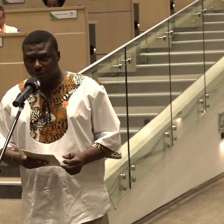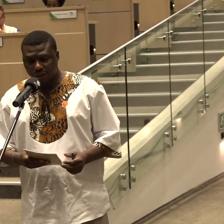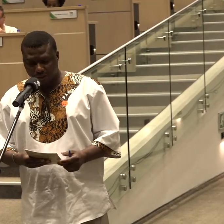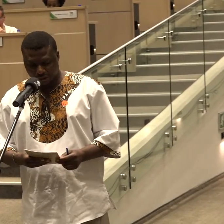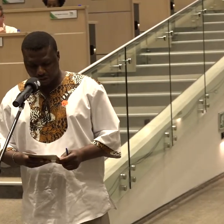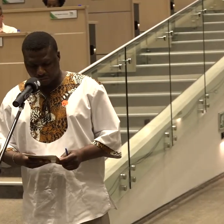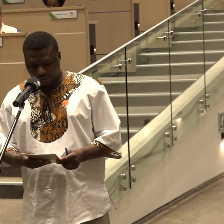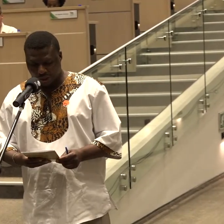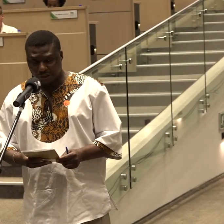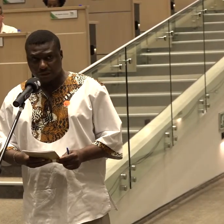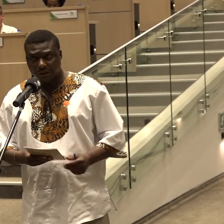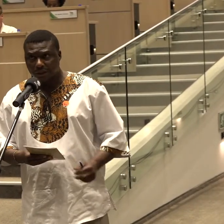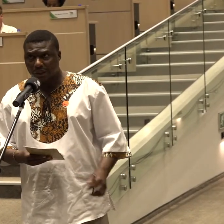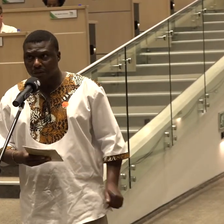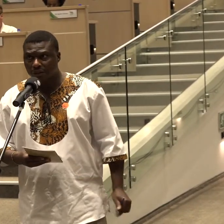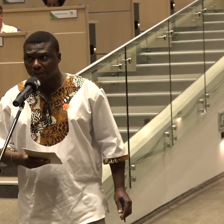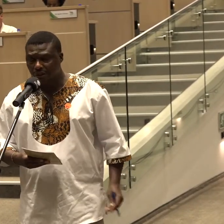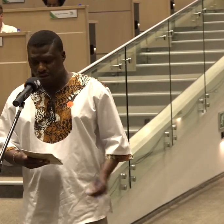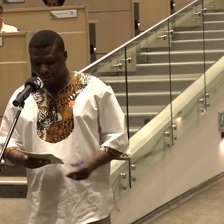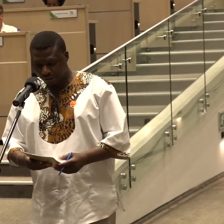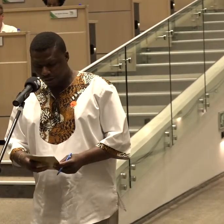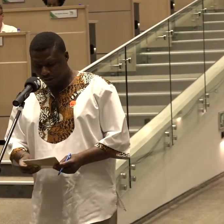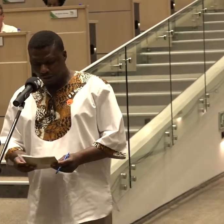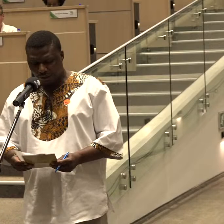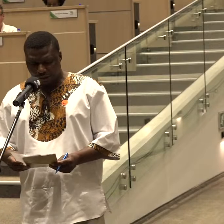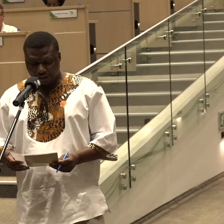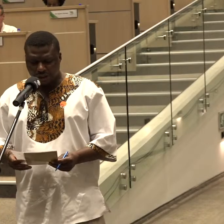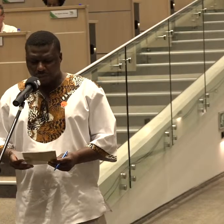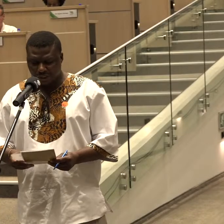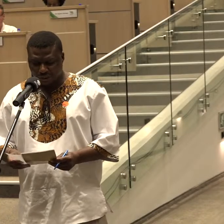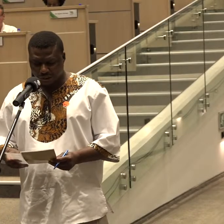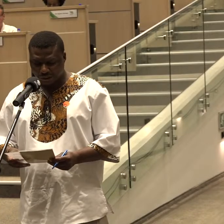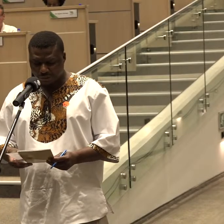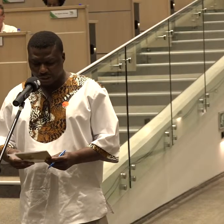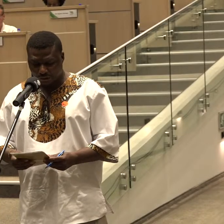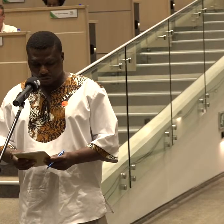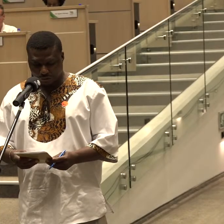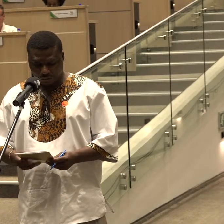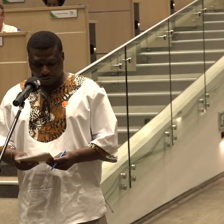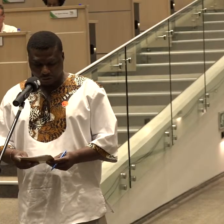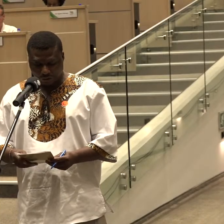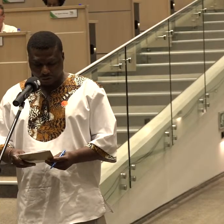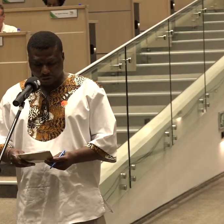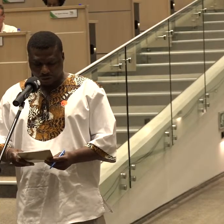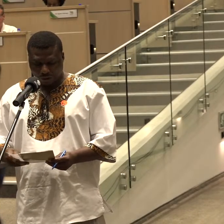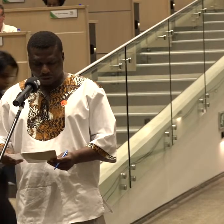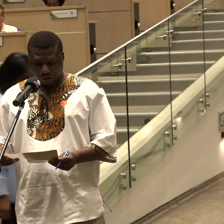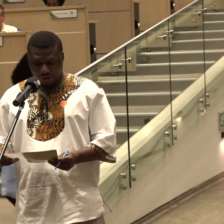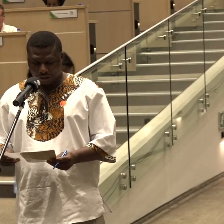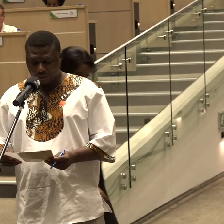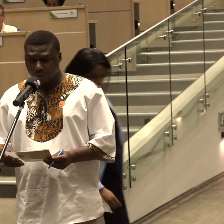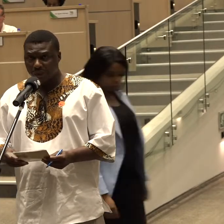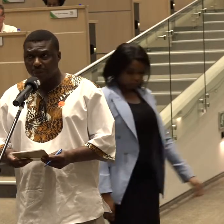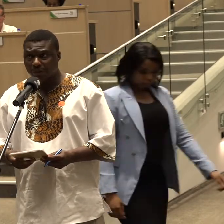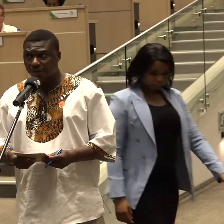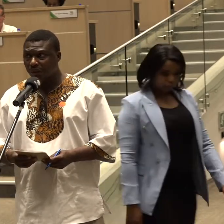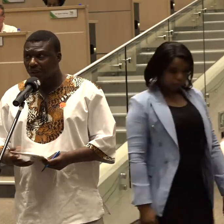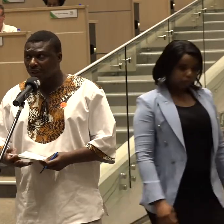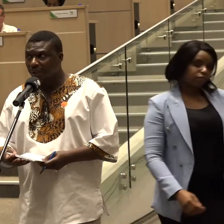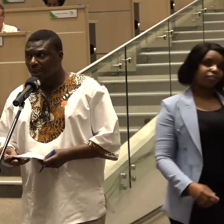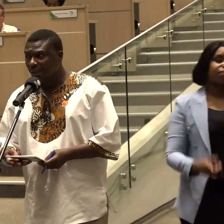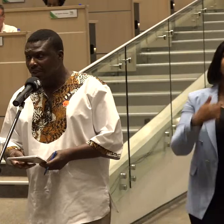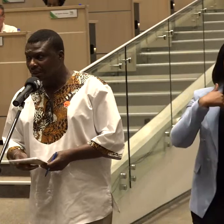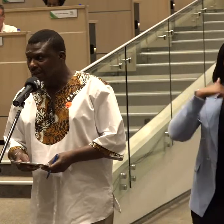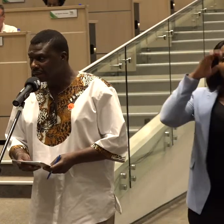I'd like to greet everyone in the house chairperson Linda mantu a committee